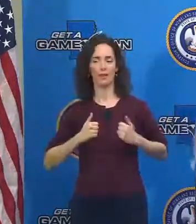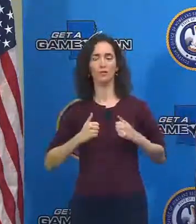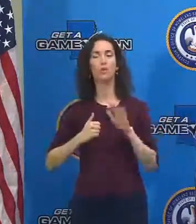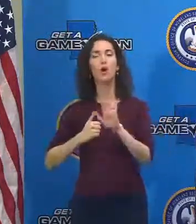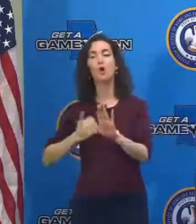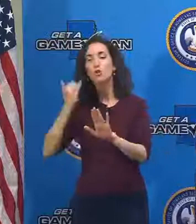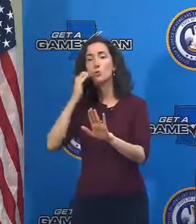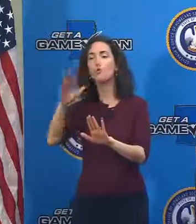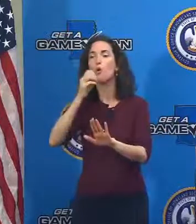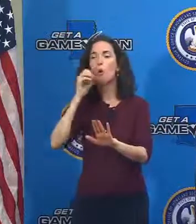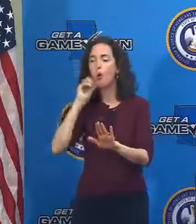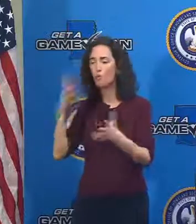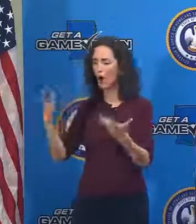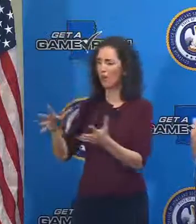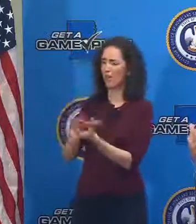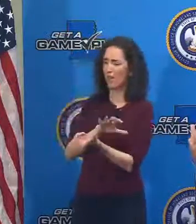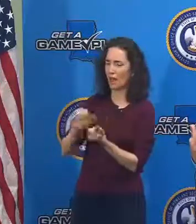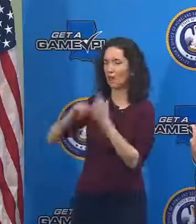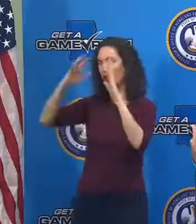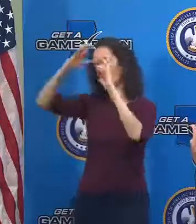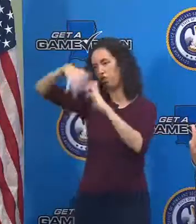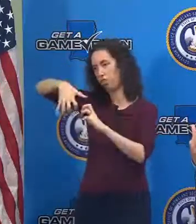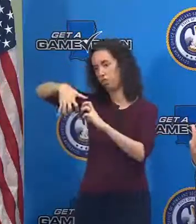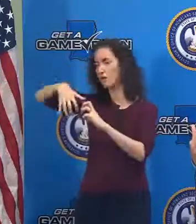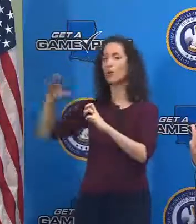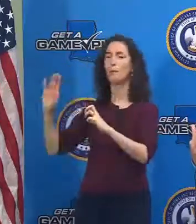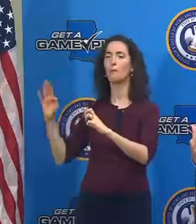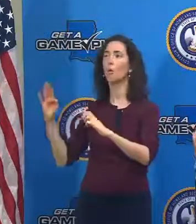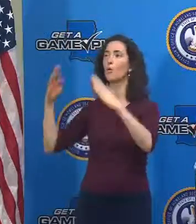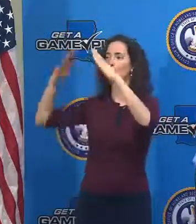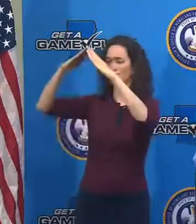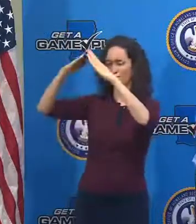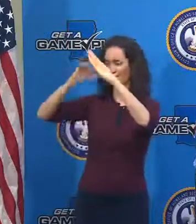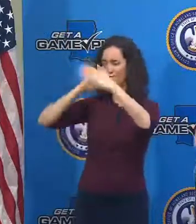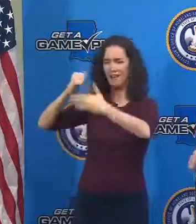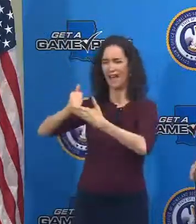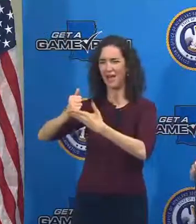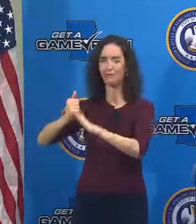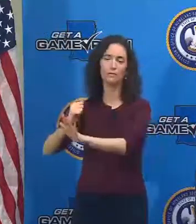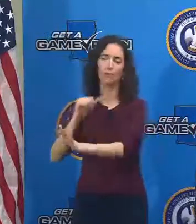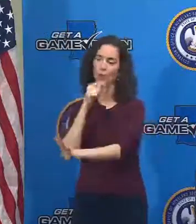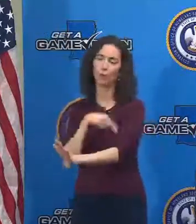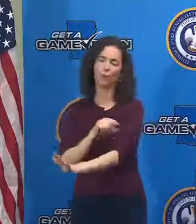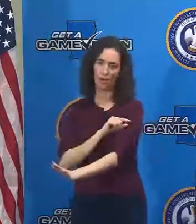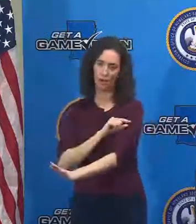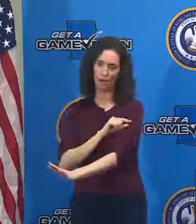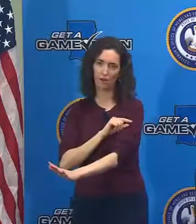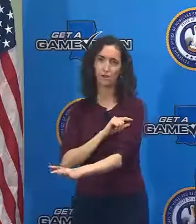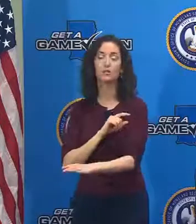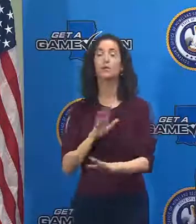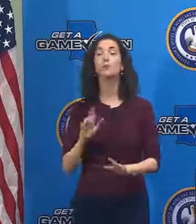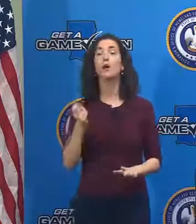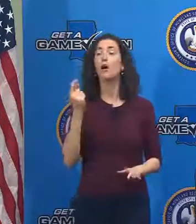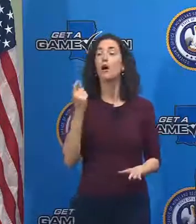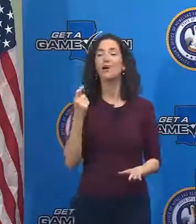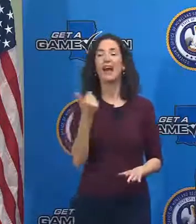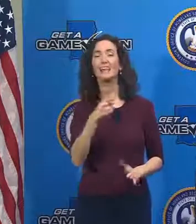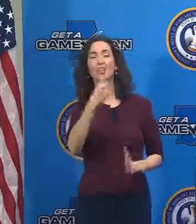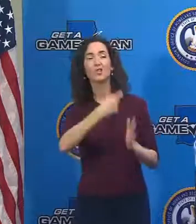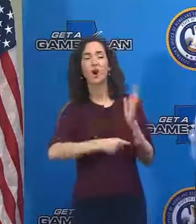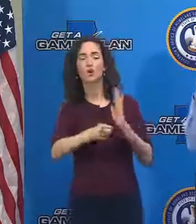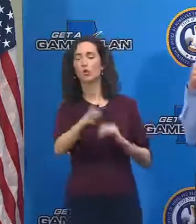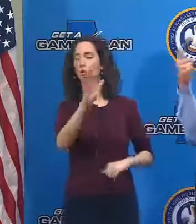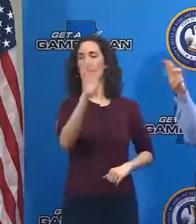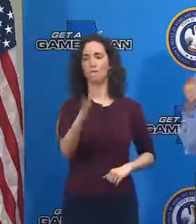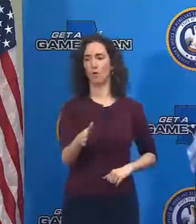roof isn't going to allow you to live in the home, you're not going to be eligible for it. It's at no cost, so nobody should ever say, hey, you owe